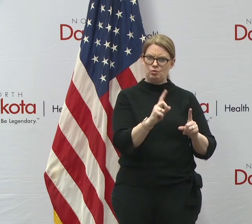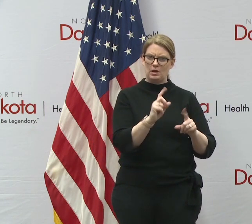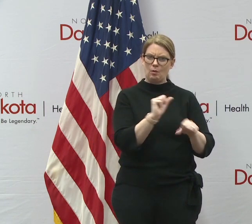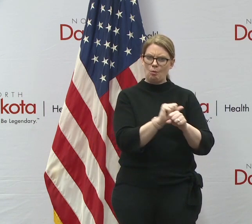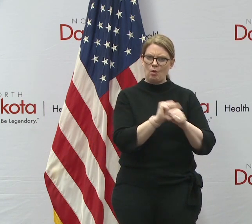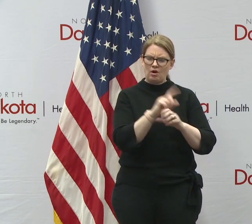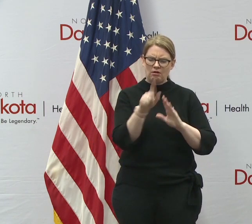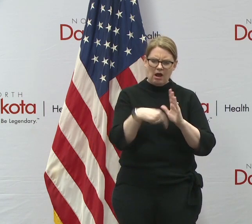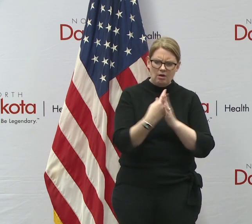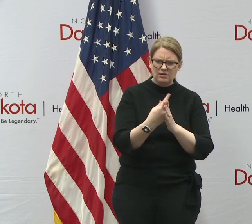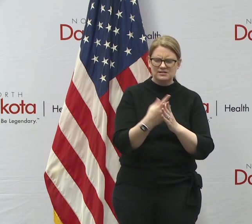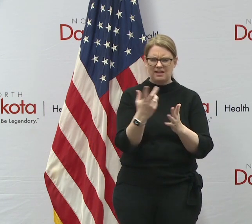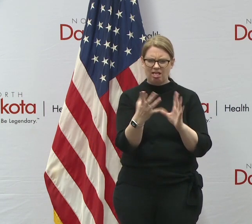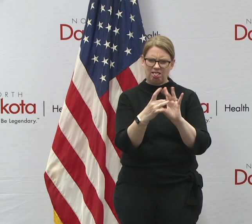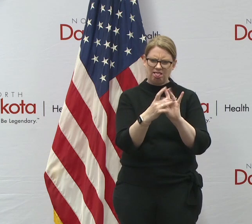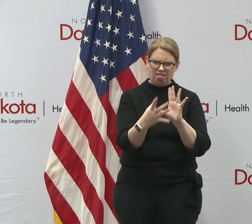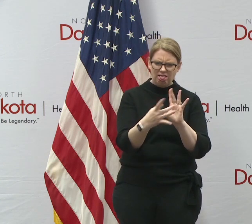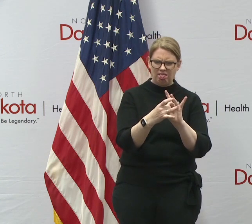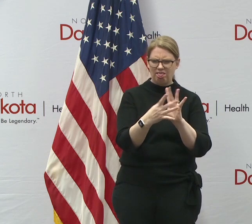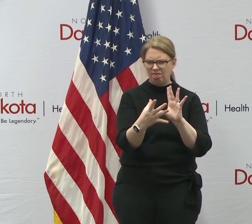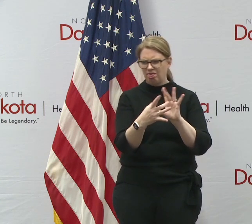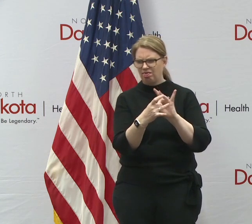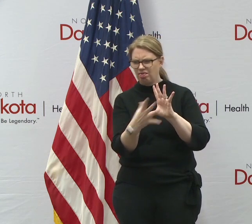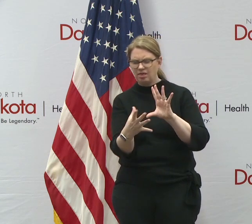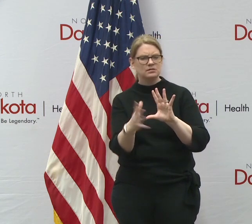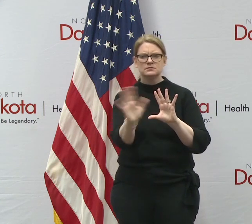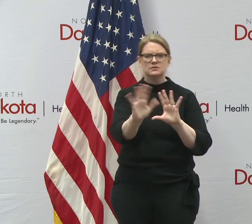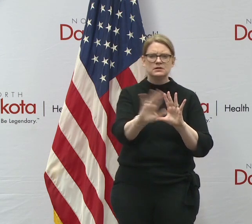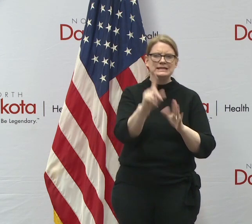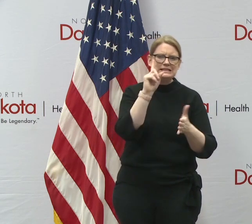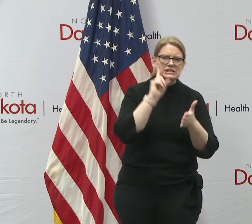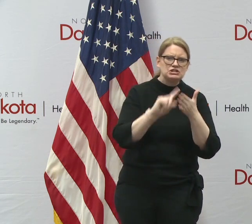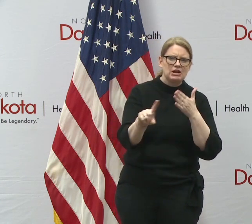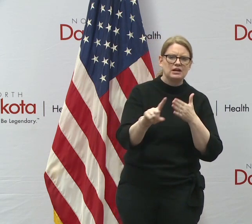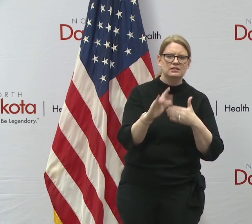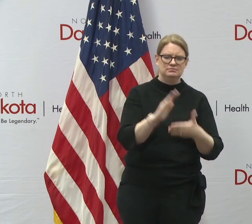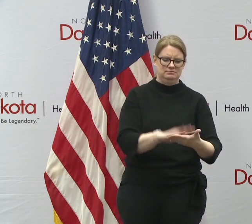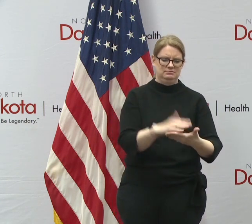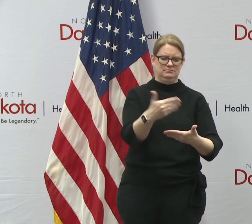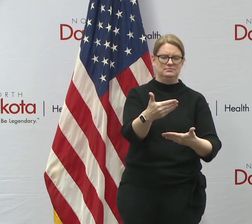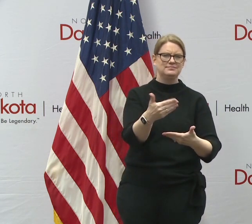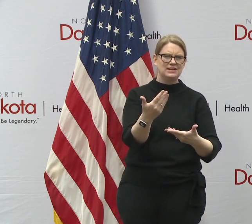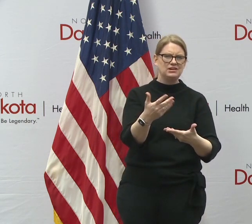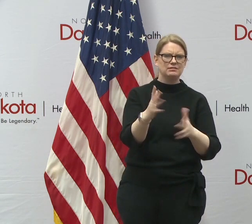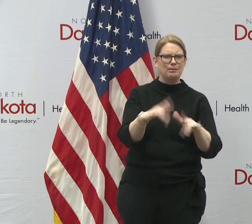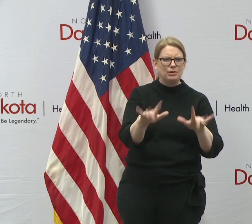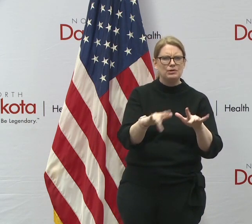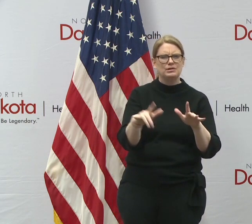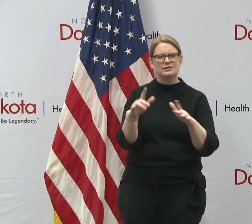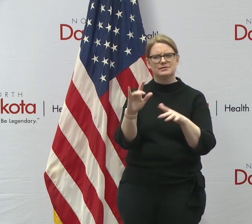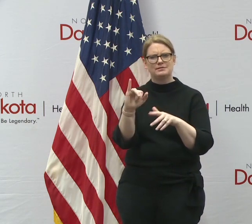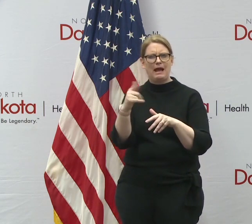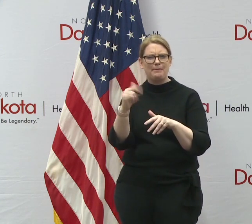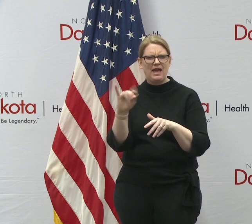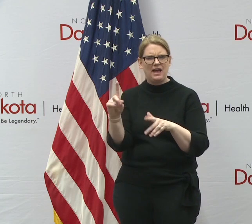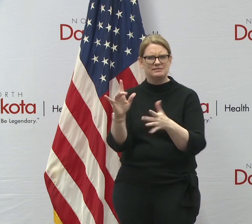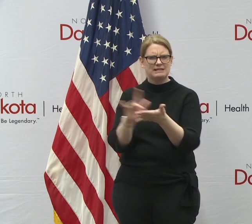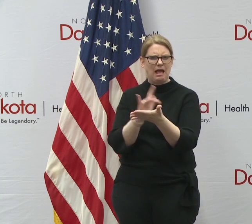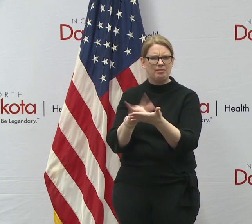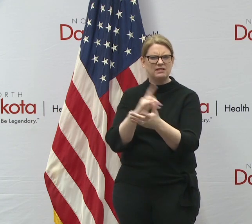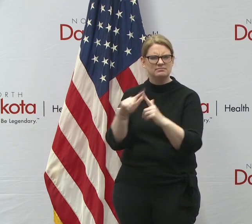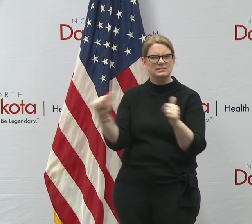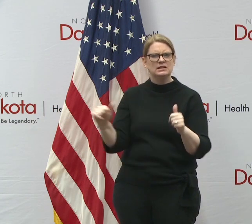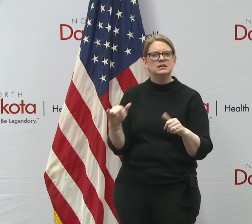work hours, again, I would just, everybody check your devices and make sure that you're, prioritizing your bandwidth use